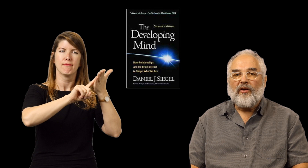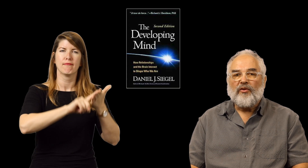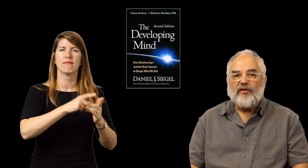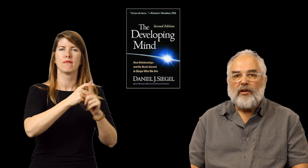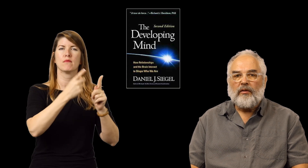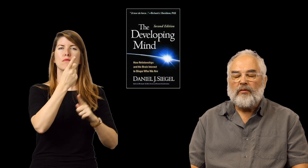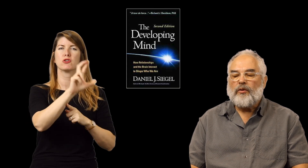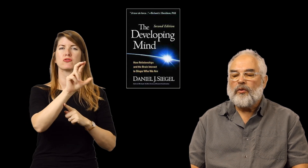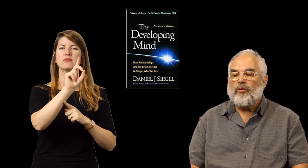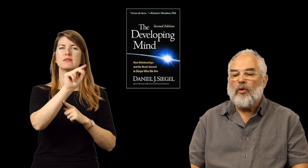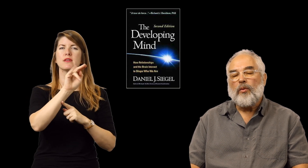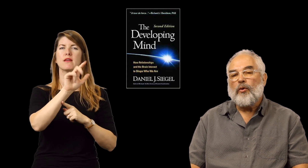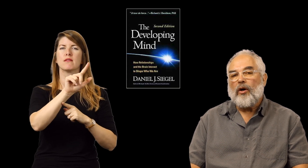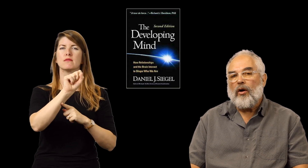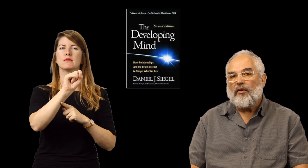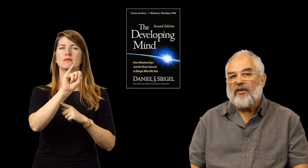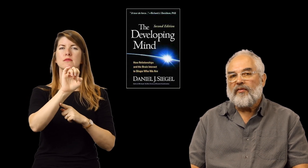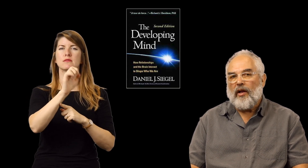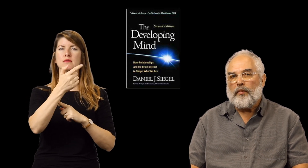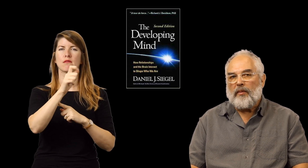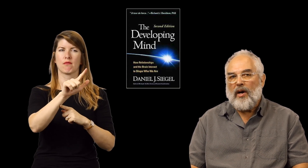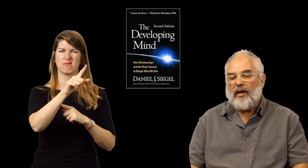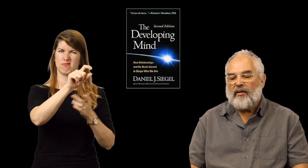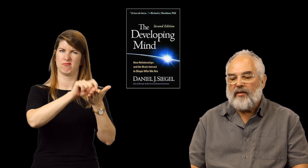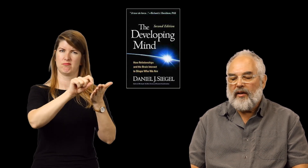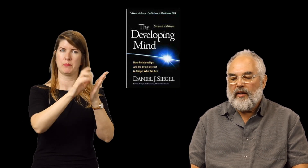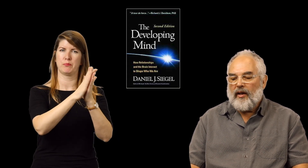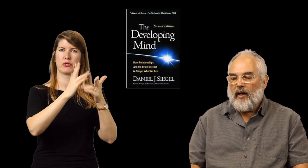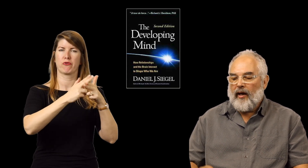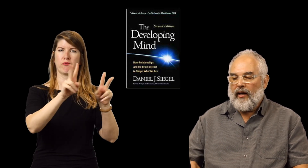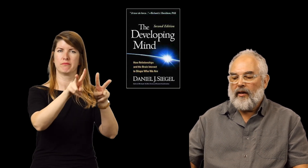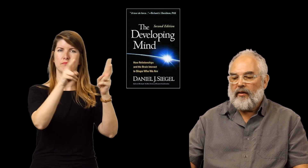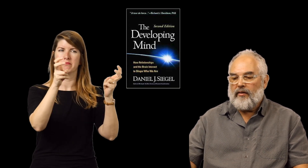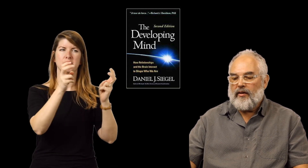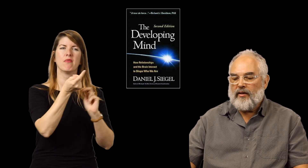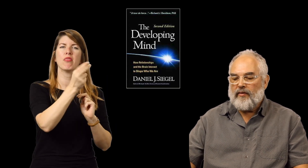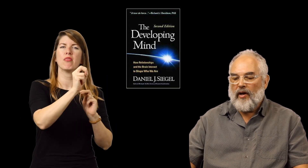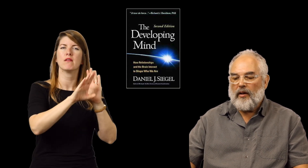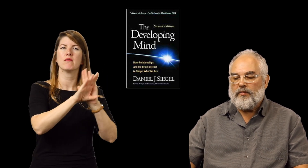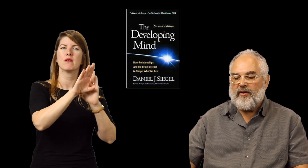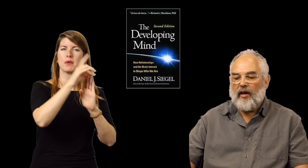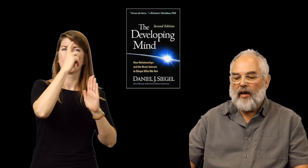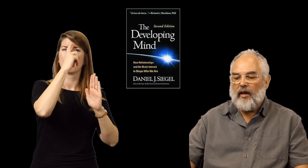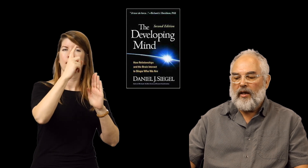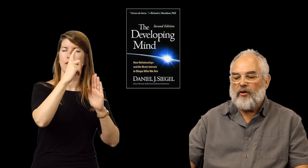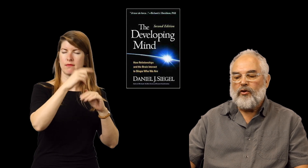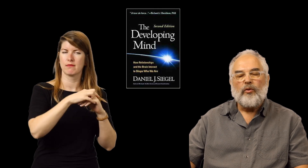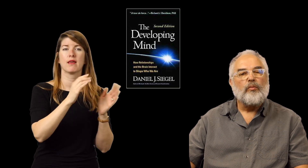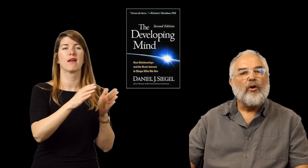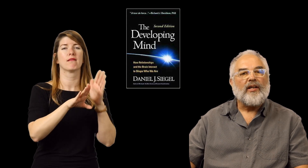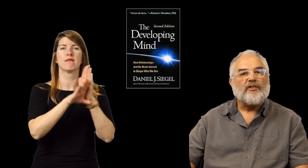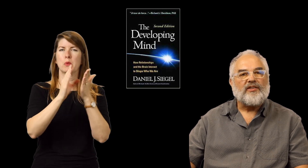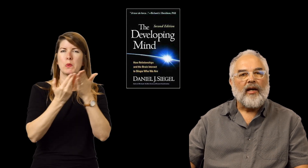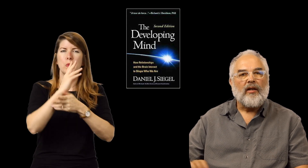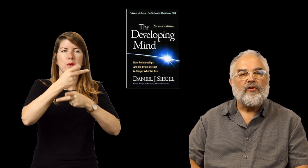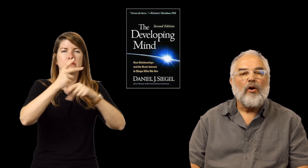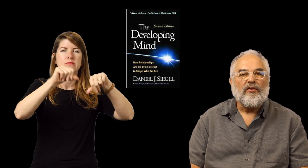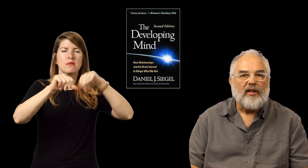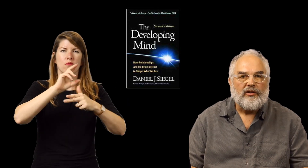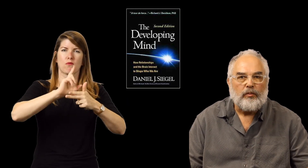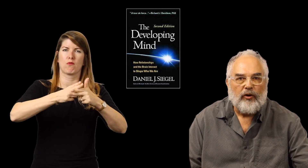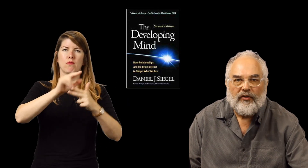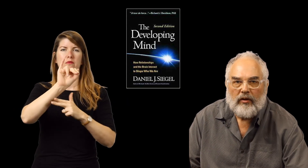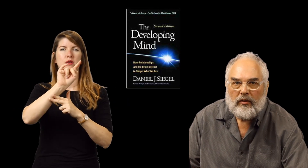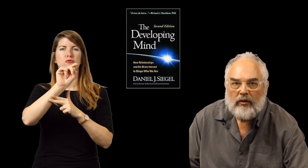Dr. Daniel Siegel, who wrote a book called The Developing Mind and developed a new branch of science